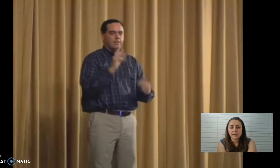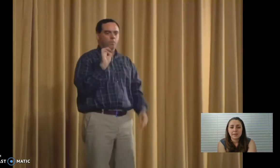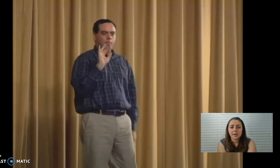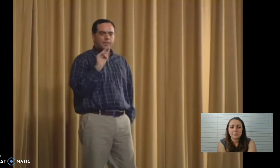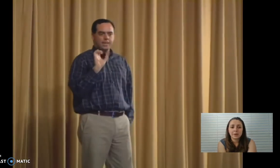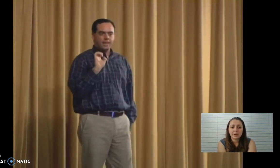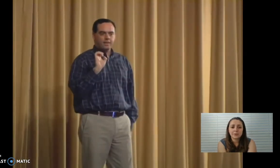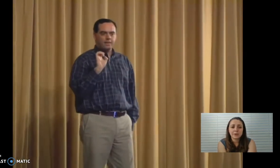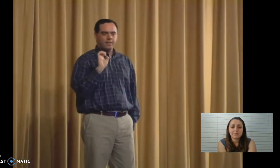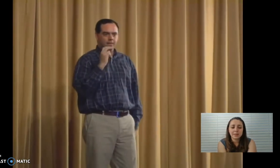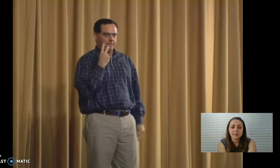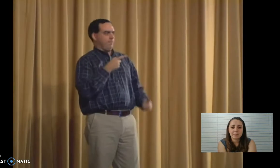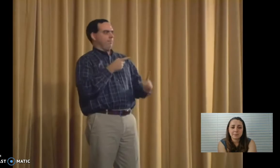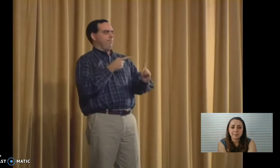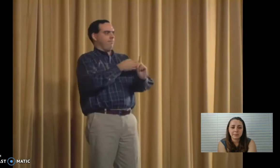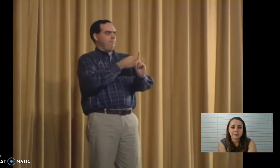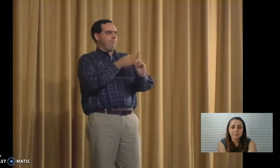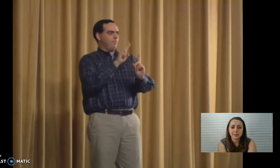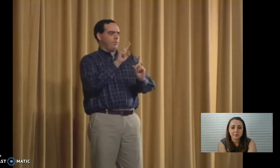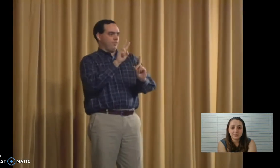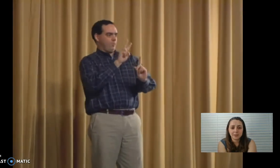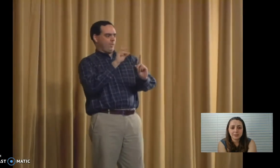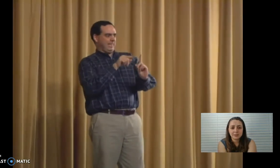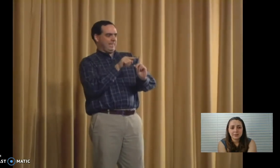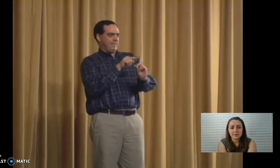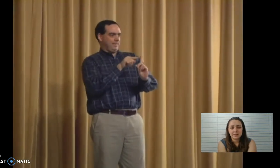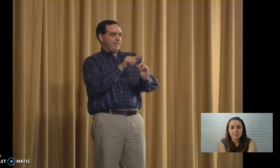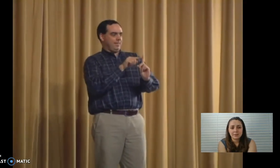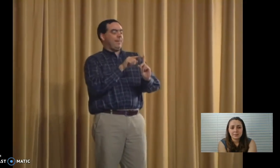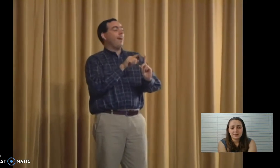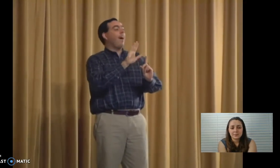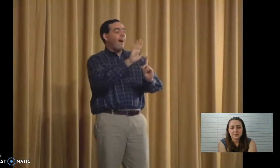And then they had 100 million people viewing the website.